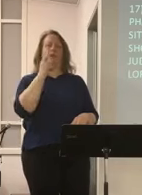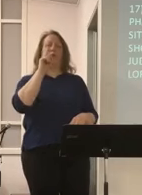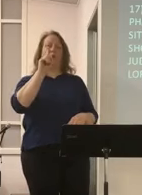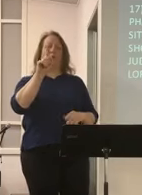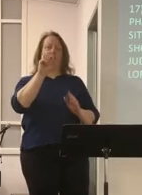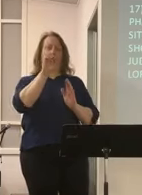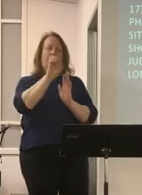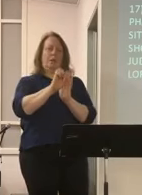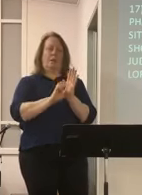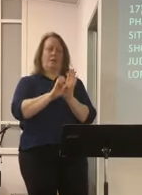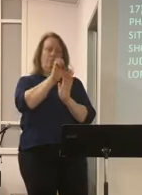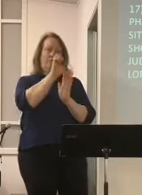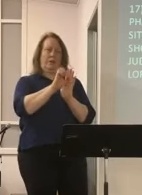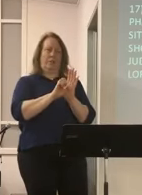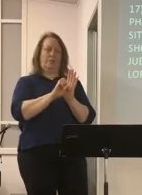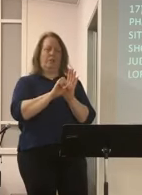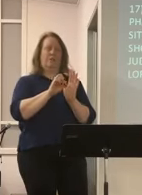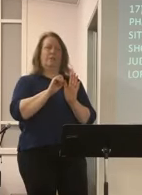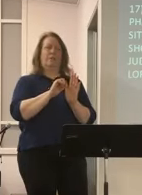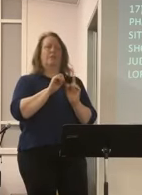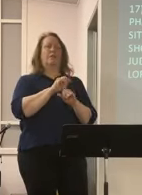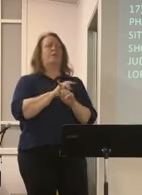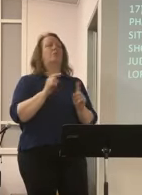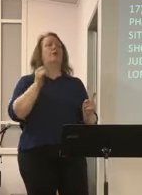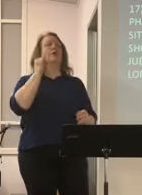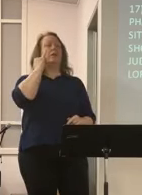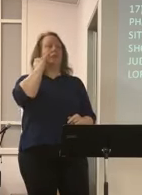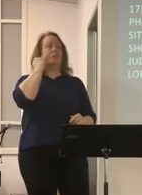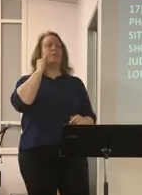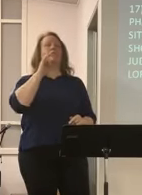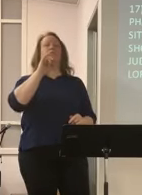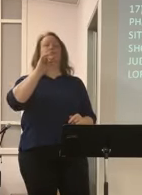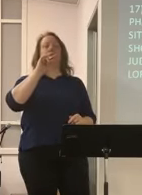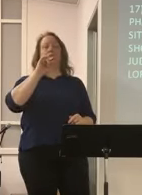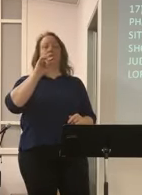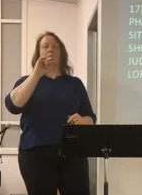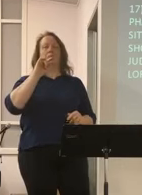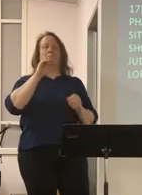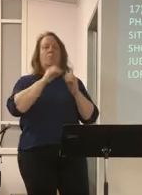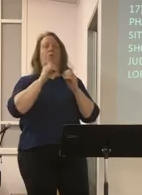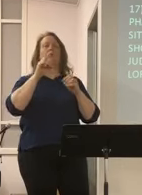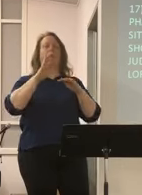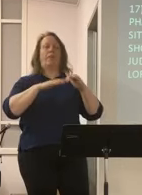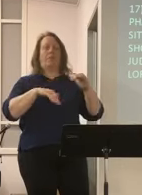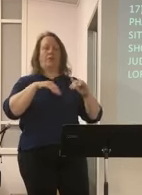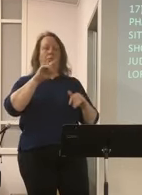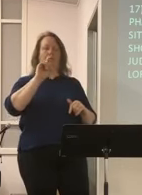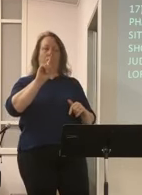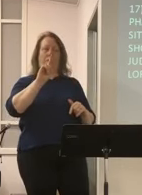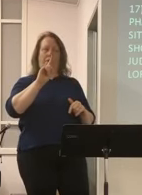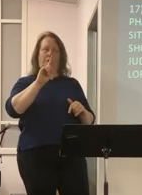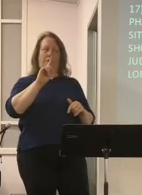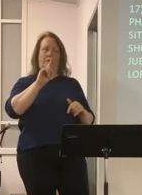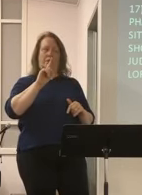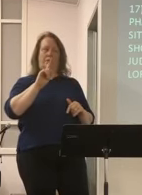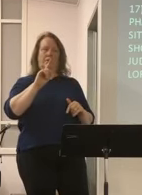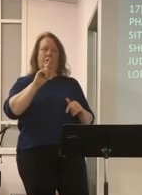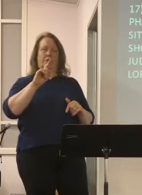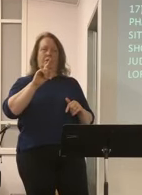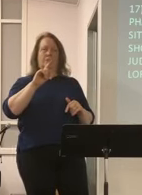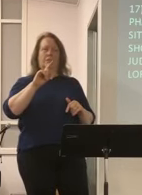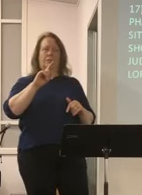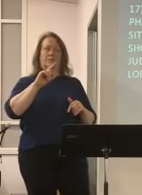elevator operates this way. But if there's more than one, only one elevator operates this way. It is set to stop